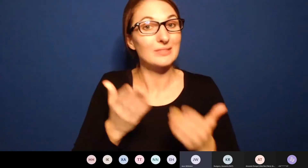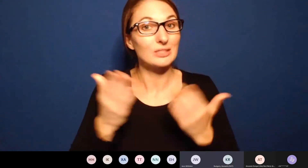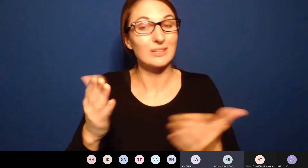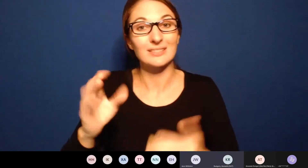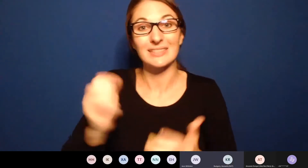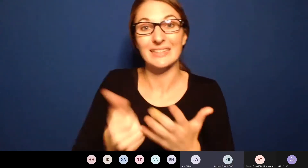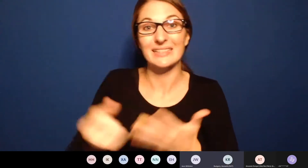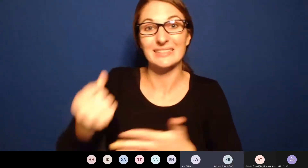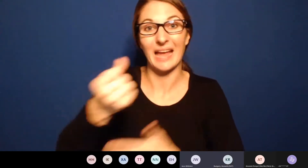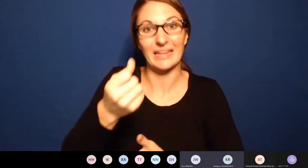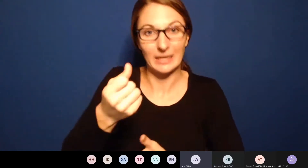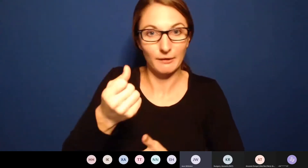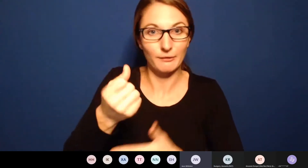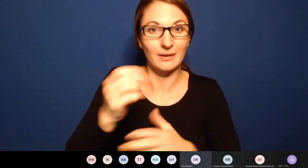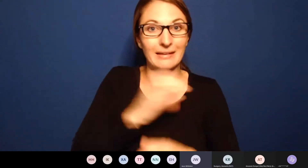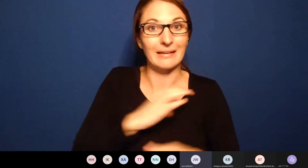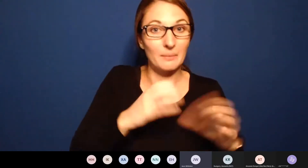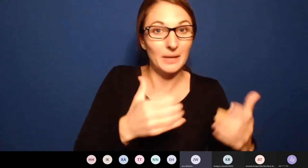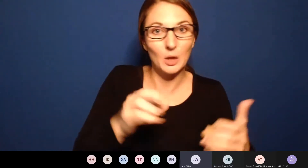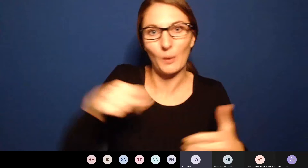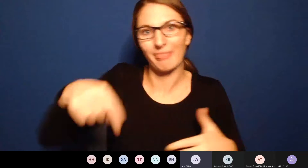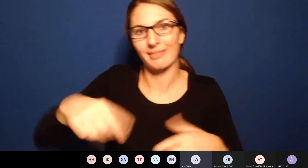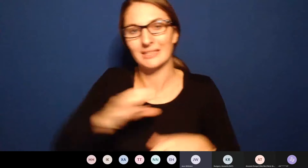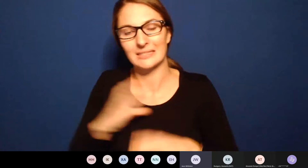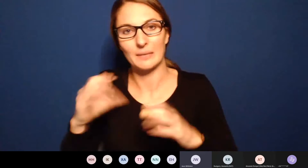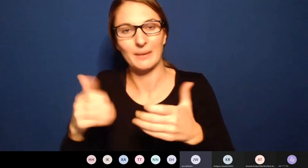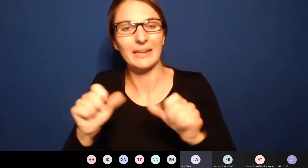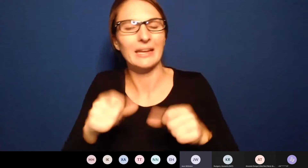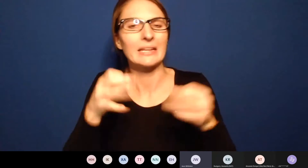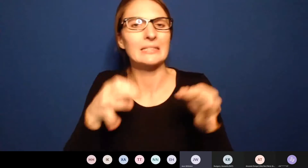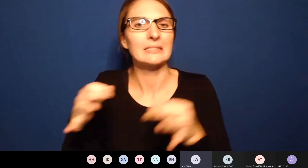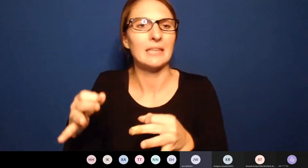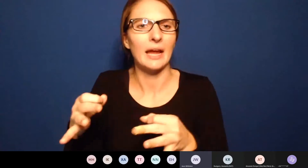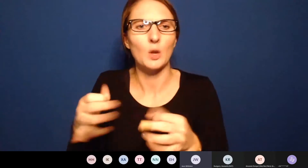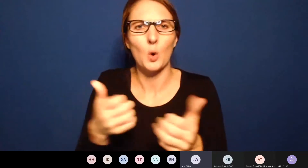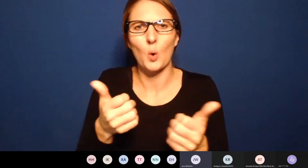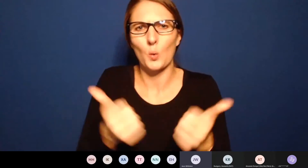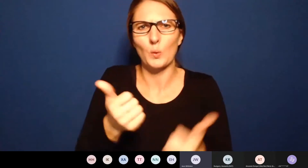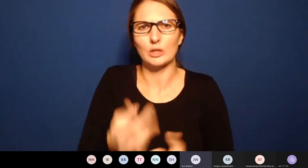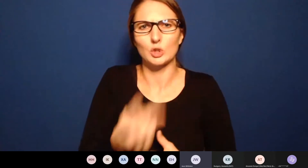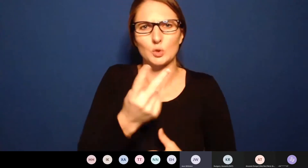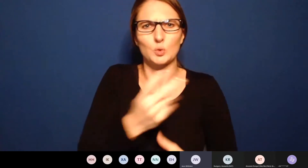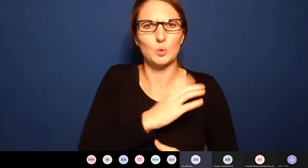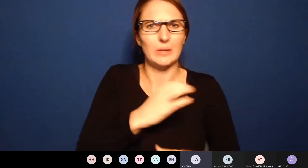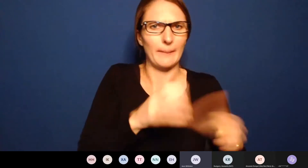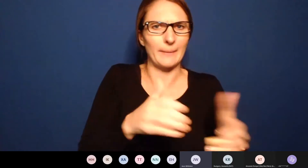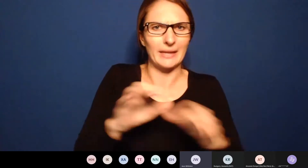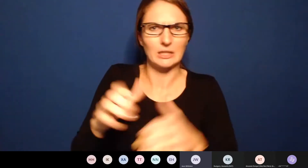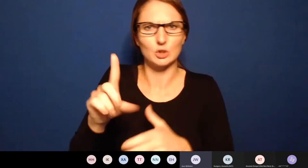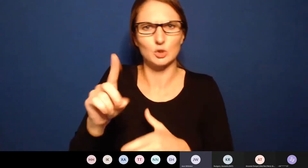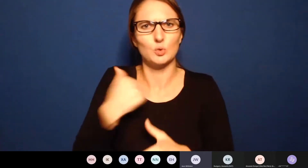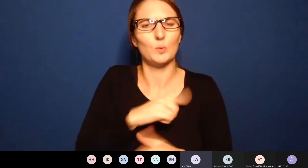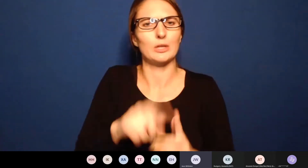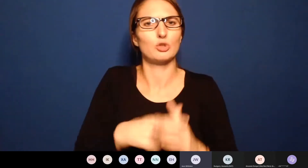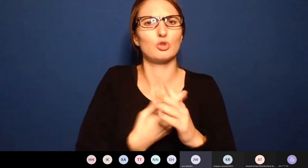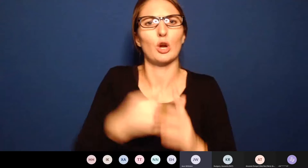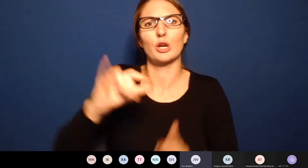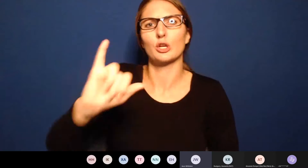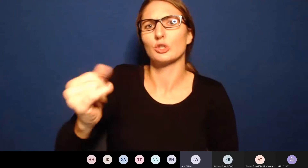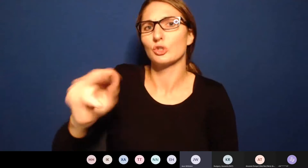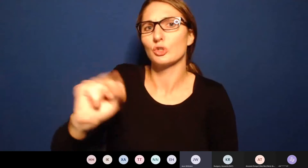or whomever, or the committee itself decides like what 2 committees do we want to start up come January